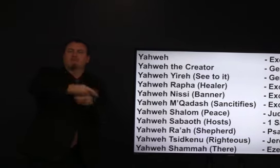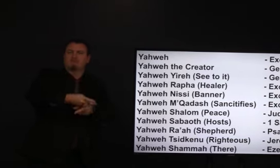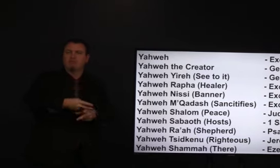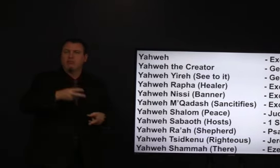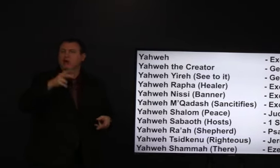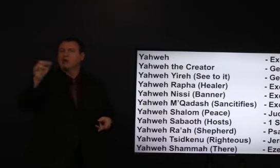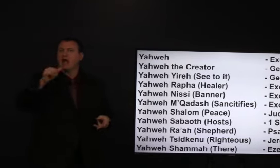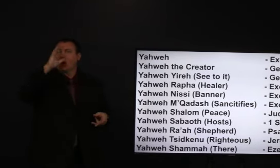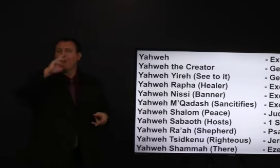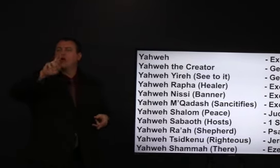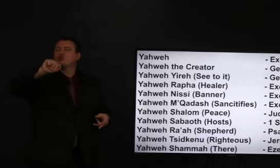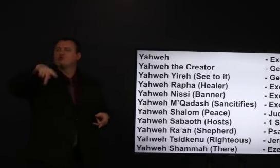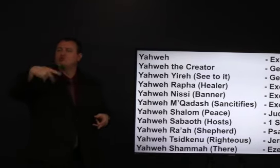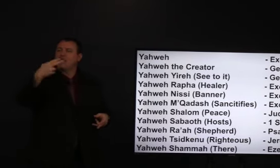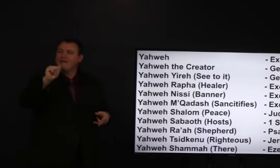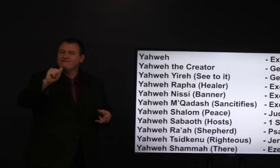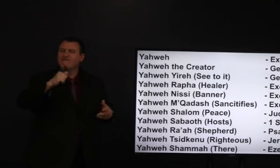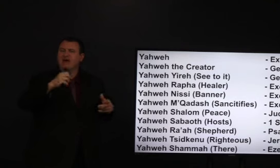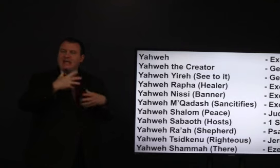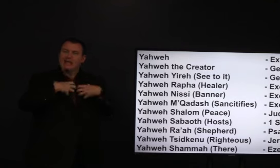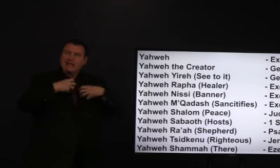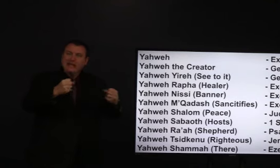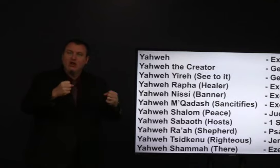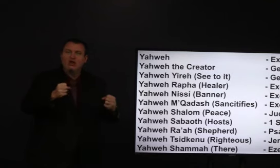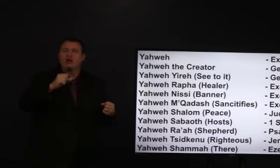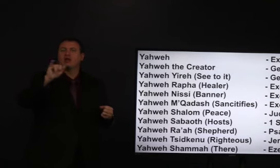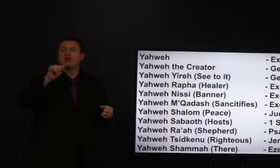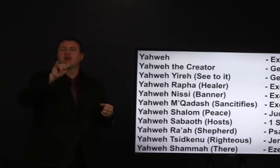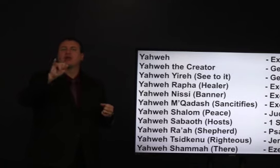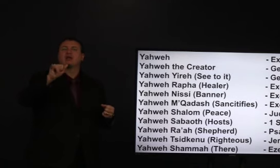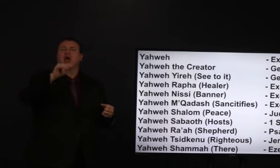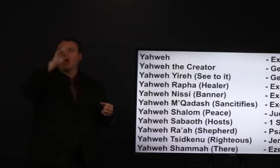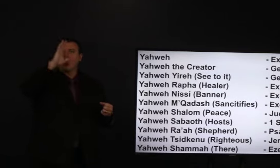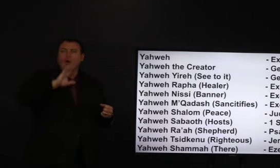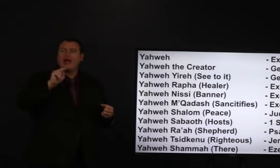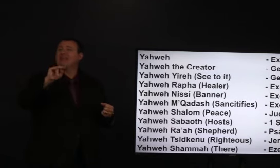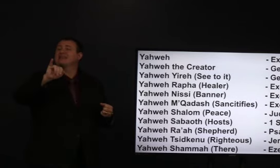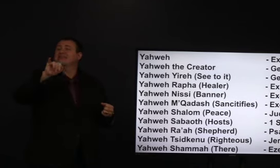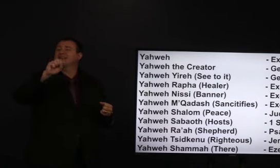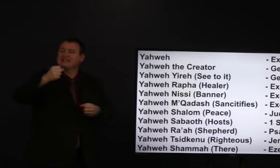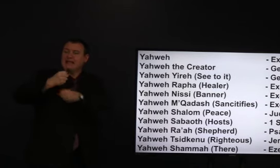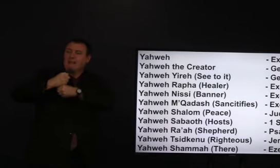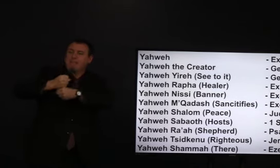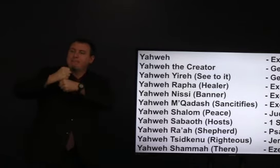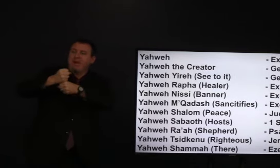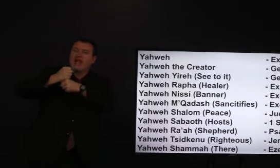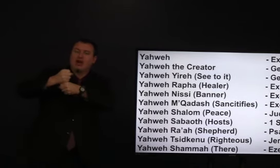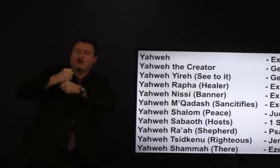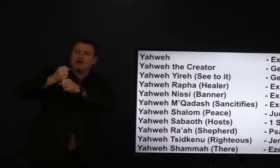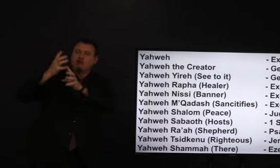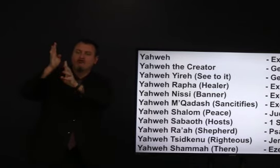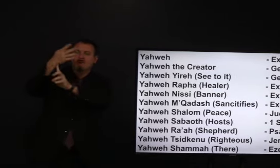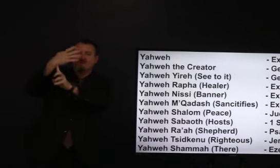Yahweh, the caretaker, Yahweh, Rafa, the healer,